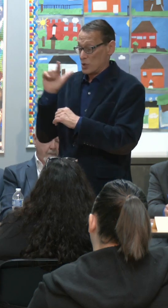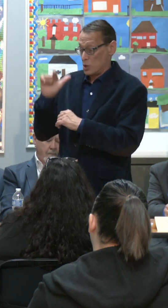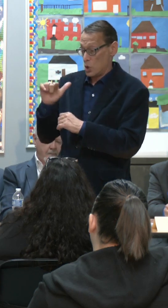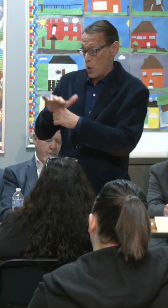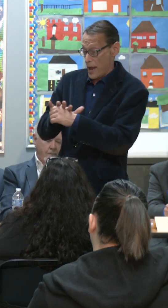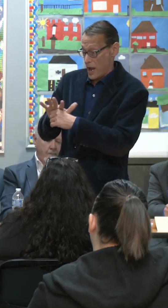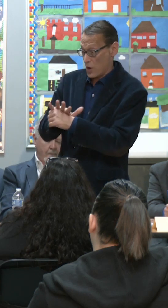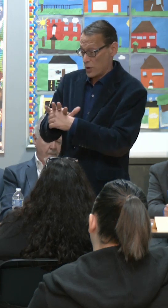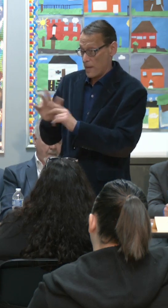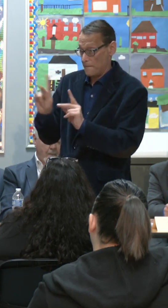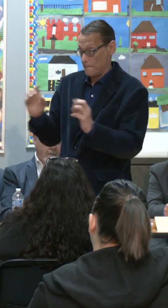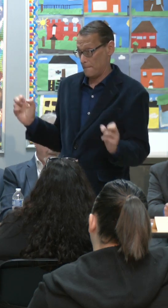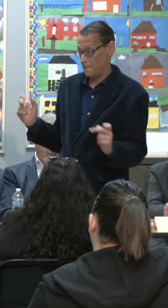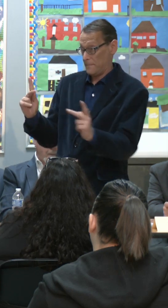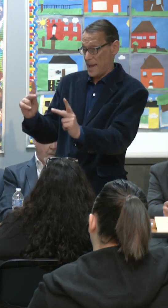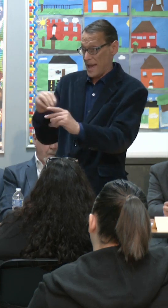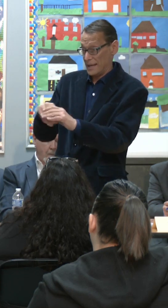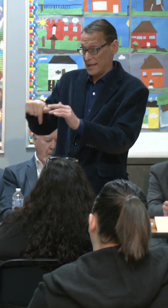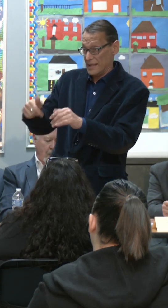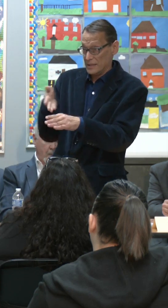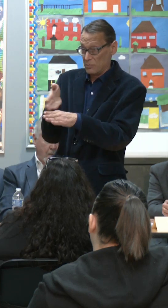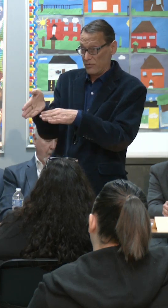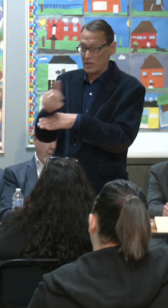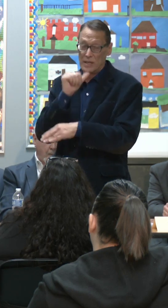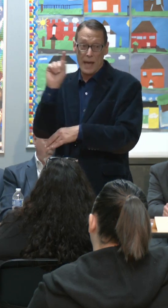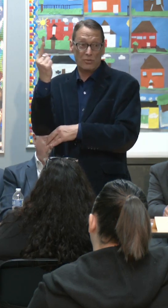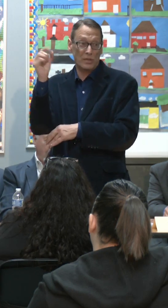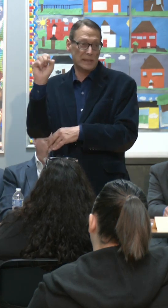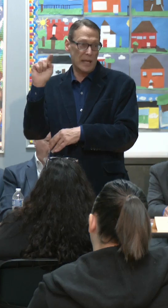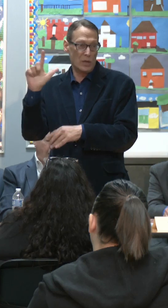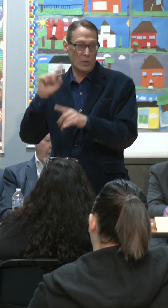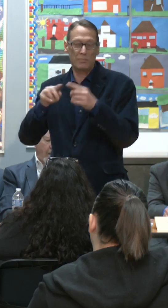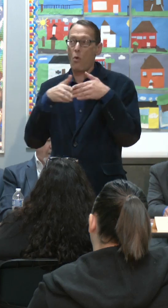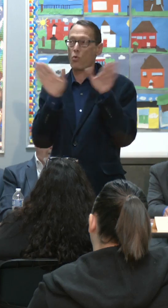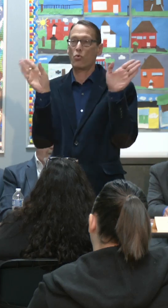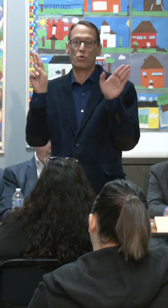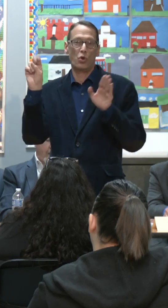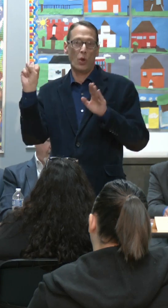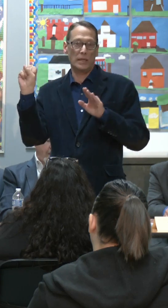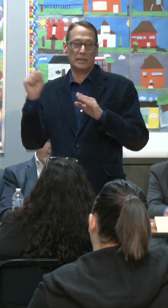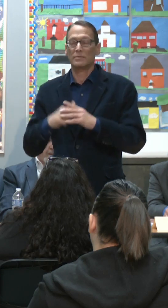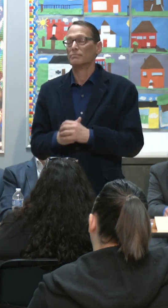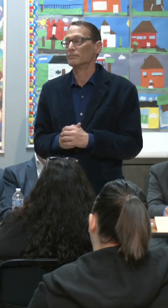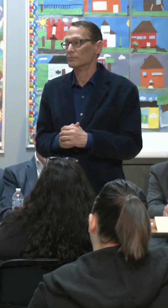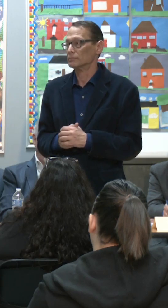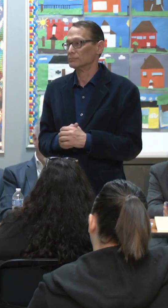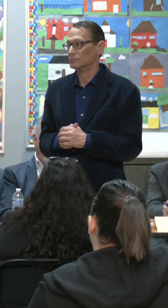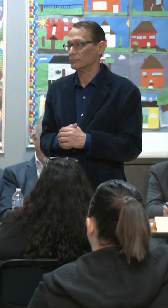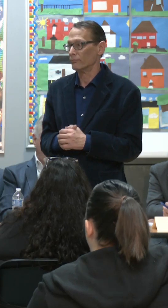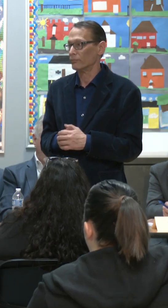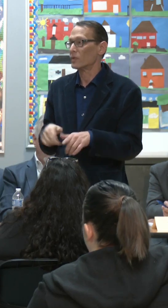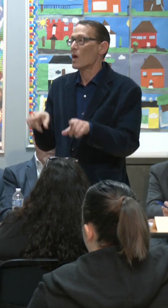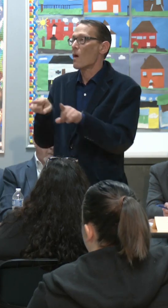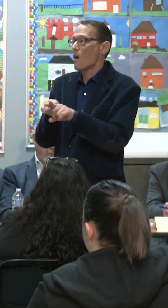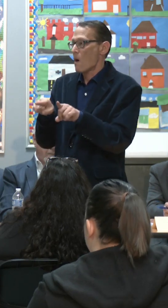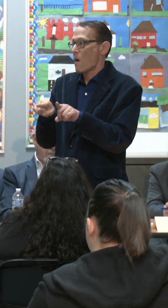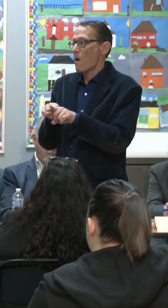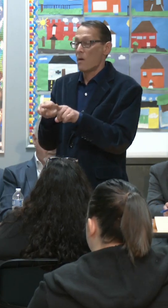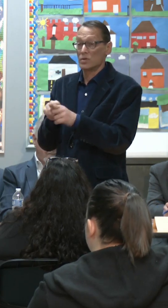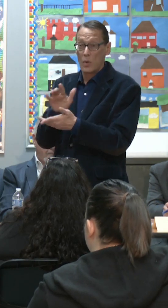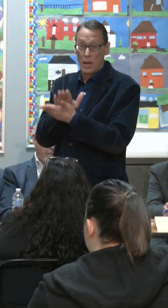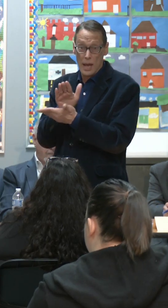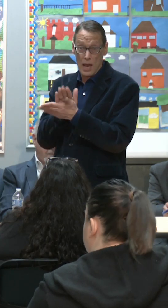that down. That's why we rely heavily, and I want to thank the support of the elected officials and also the mayor with the executive